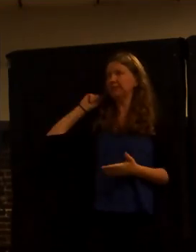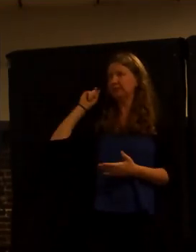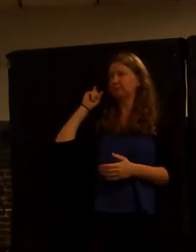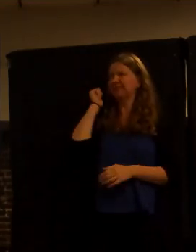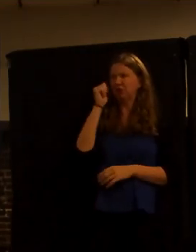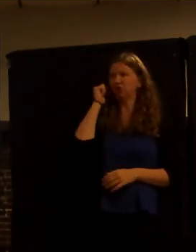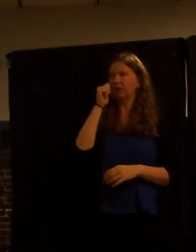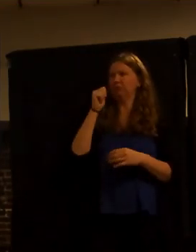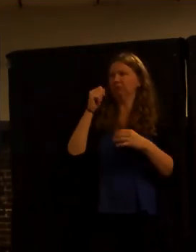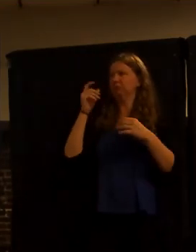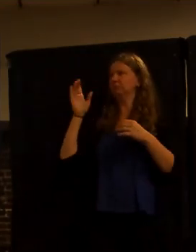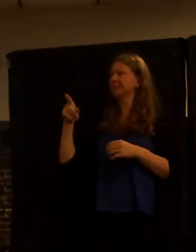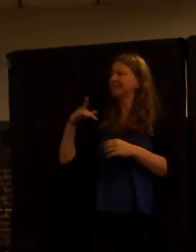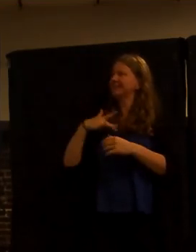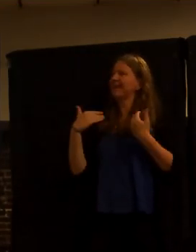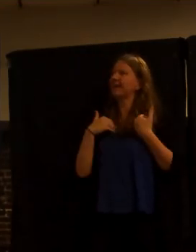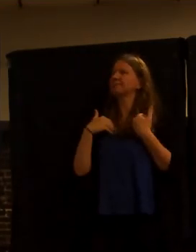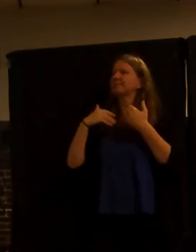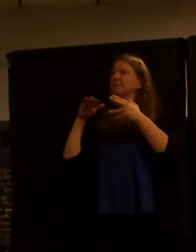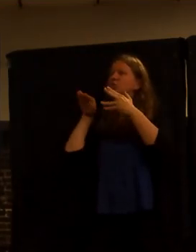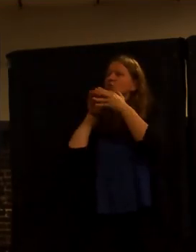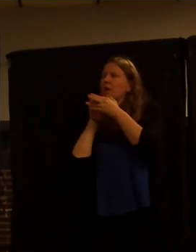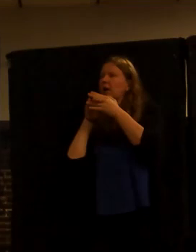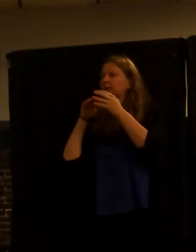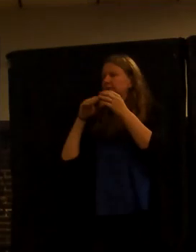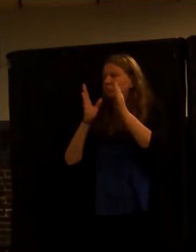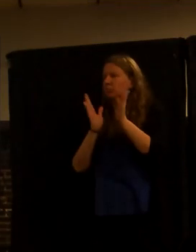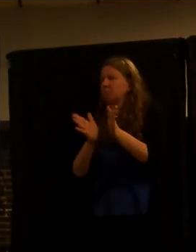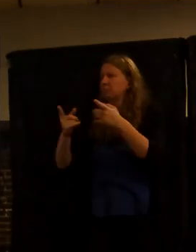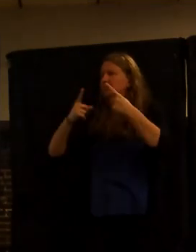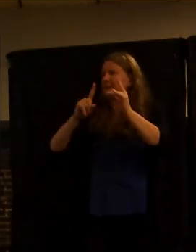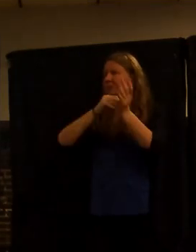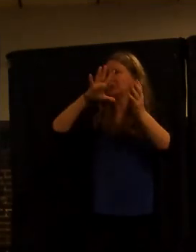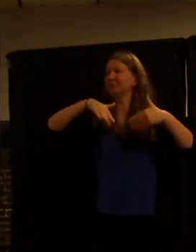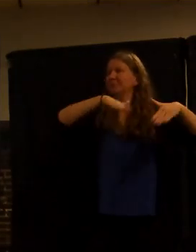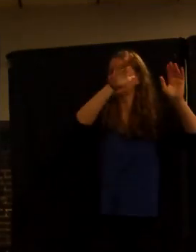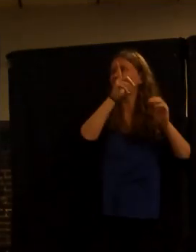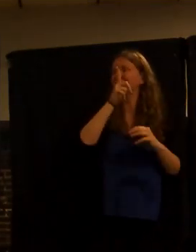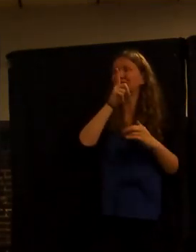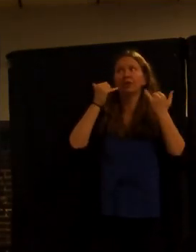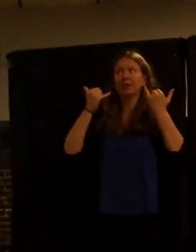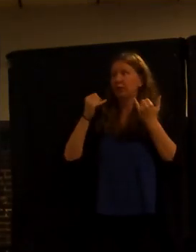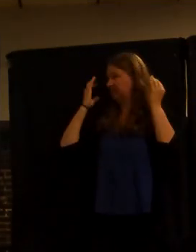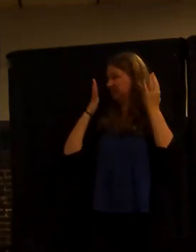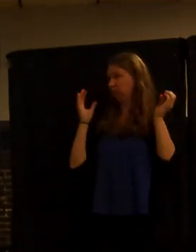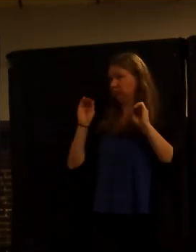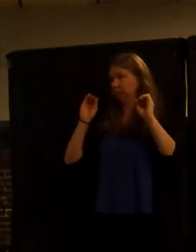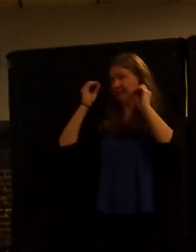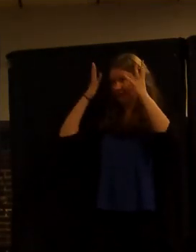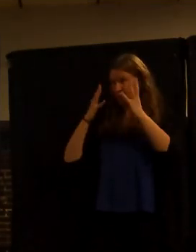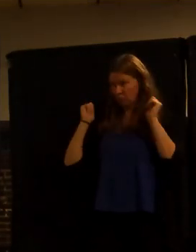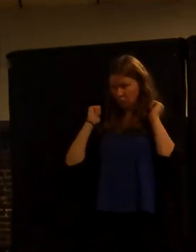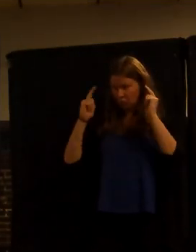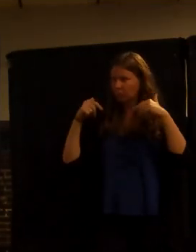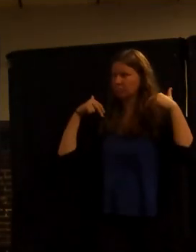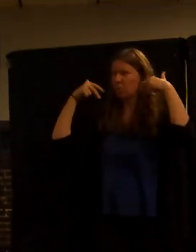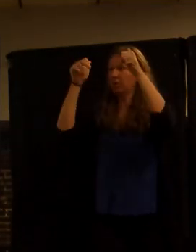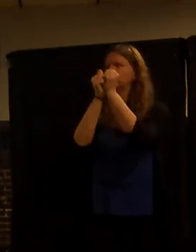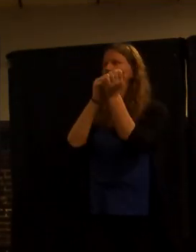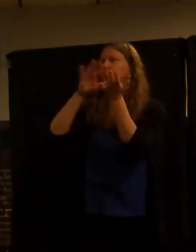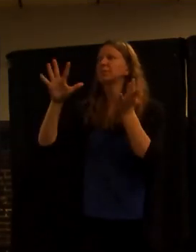our ECE and elementary teachers the last week and this week. They usually have prep